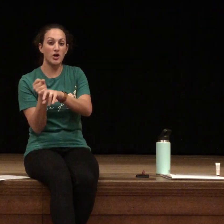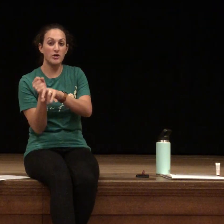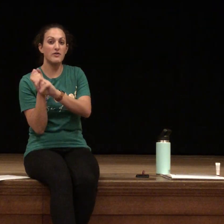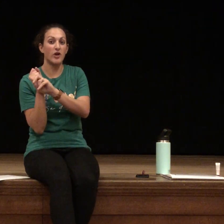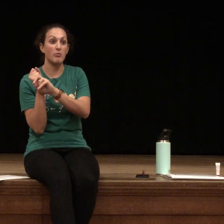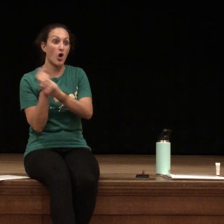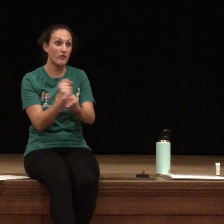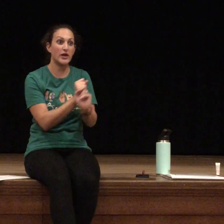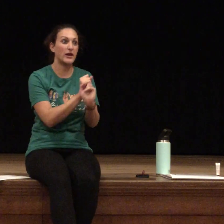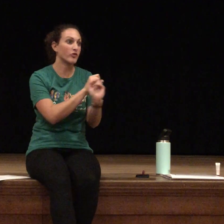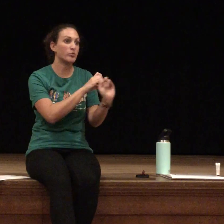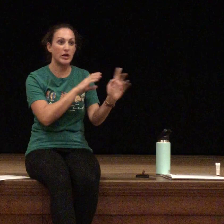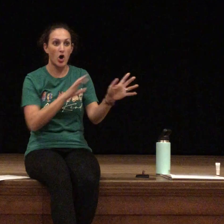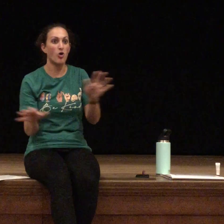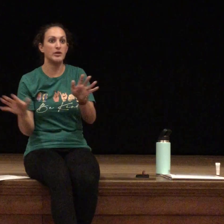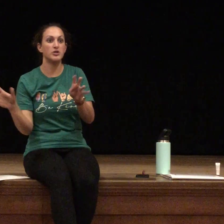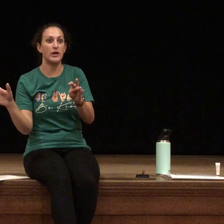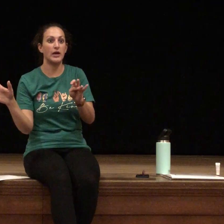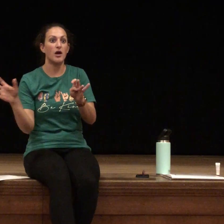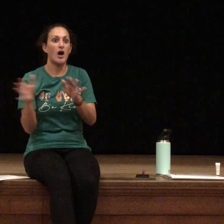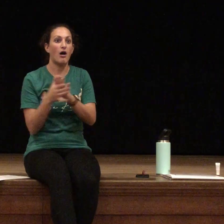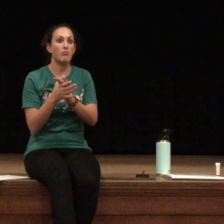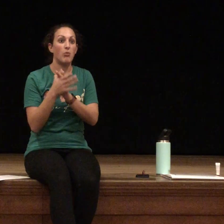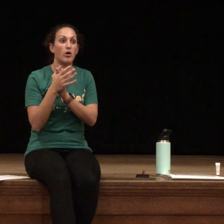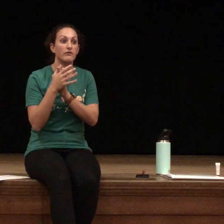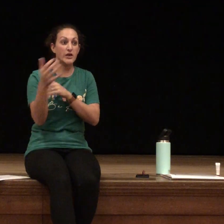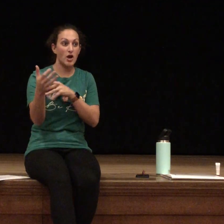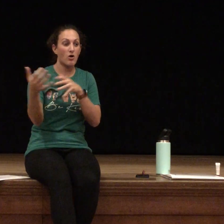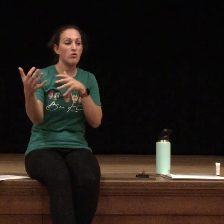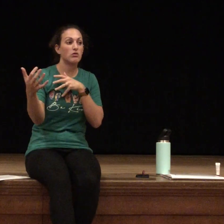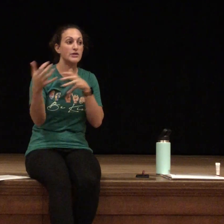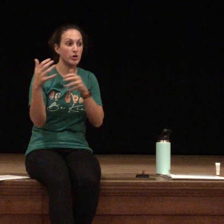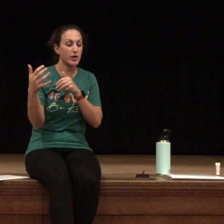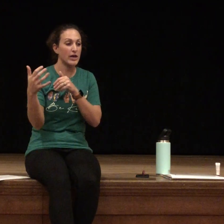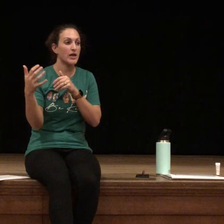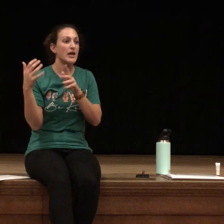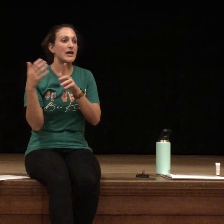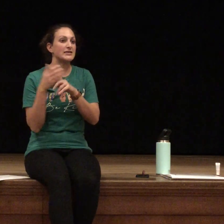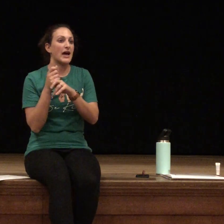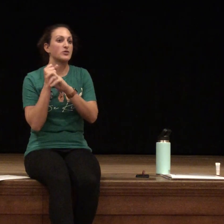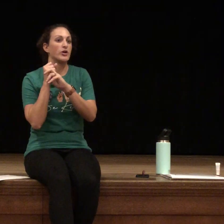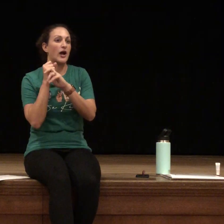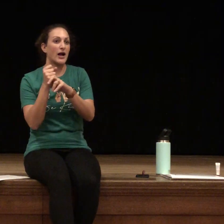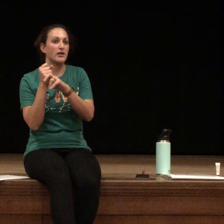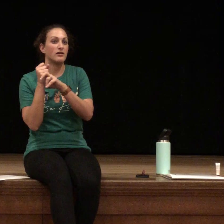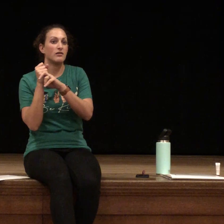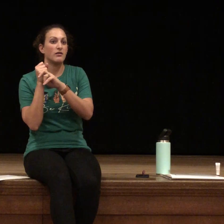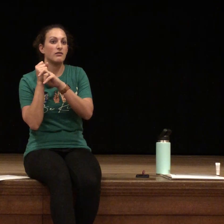learned from COVID and everyone being home and doing more video interpreting is that when you're on